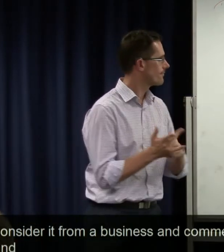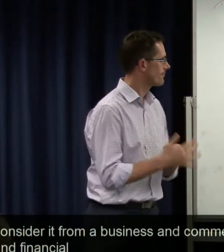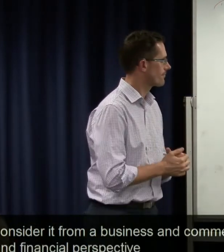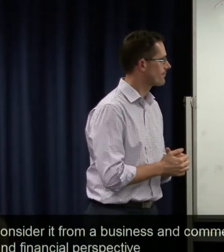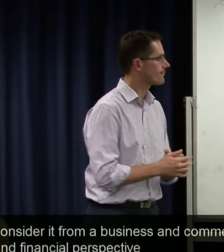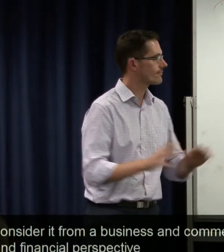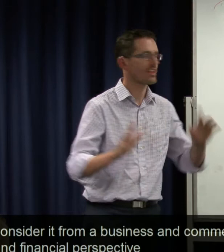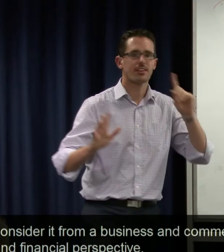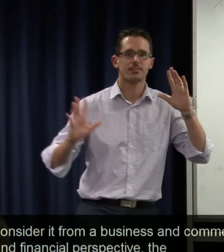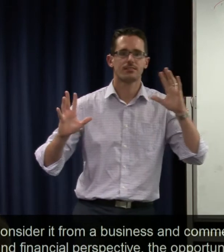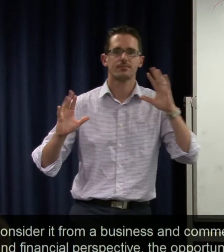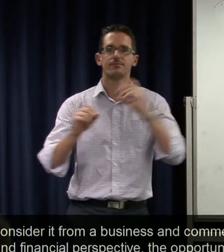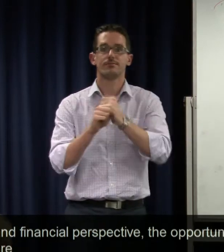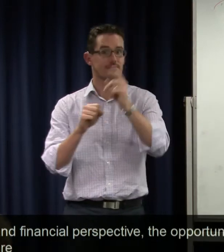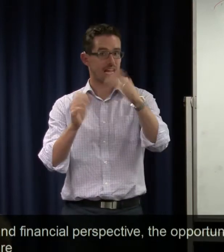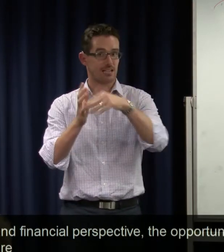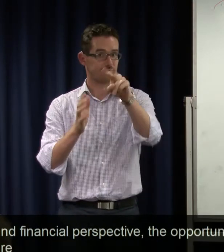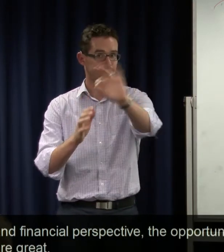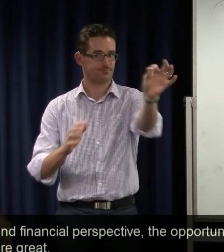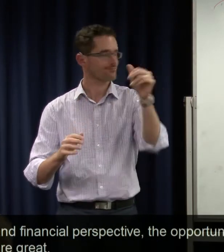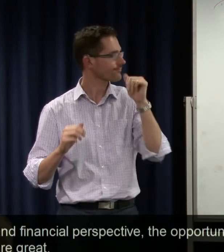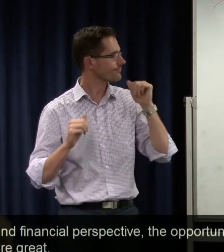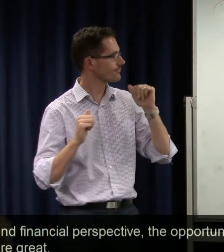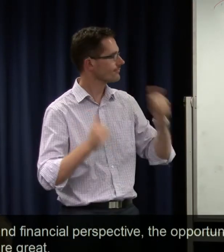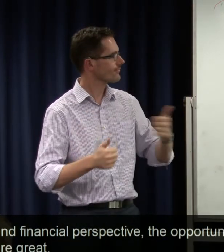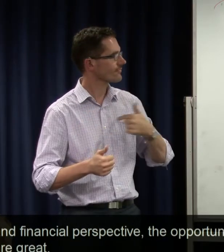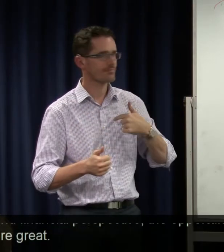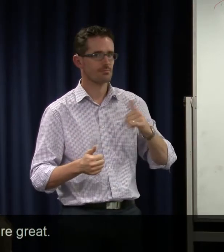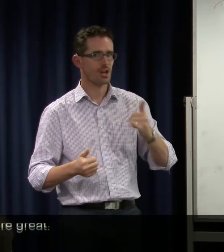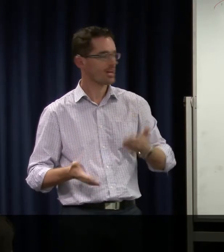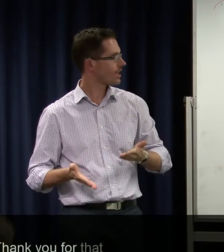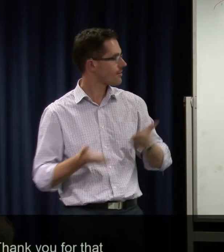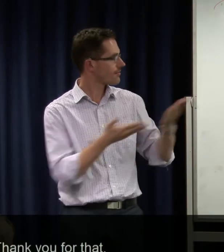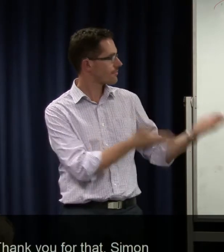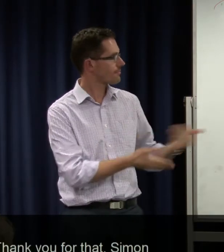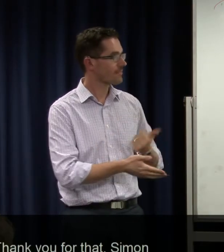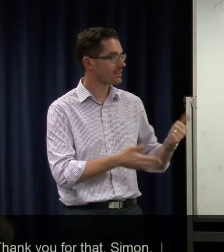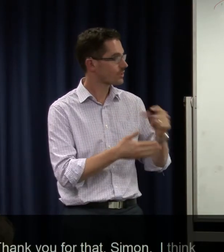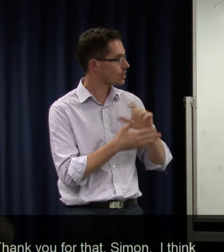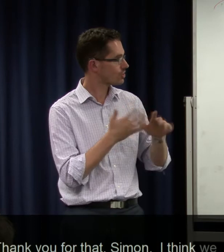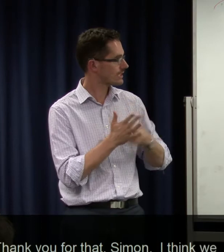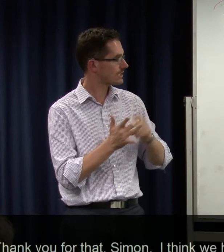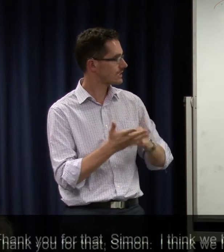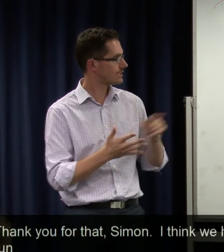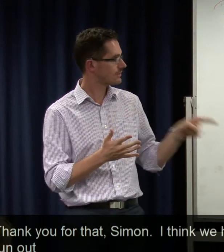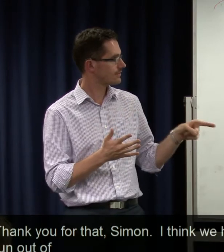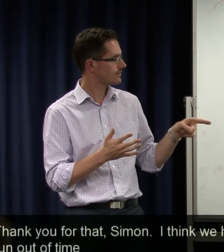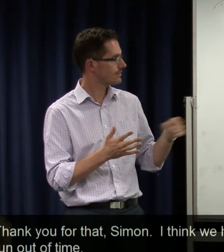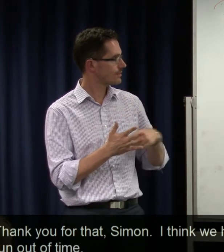Great, thanks for that, Simon. So, no, I think we've run out of time now. I will hand back to Chris